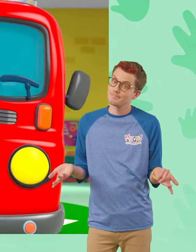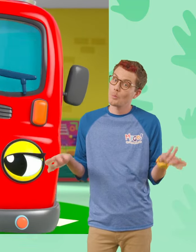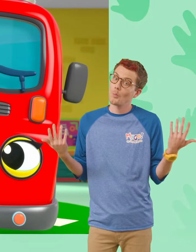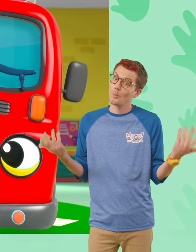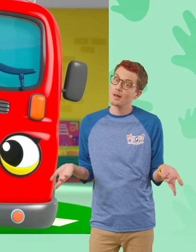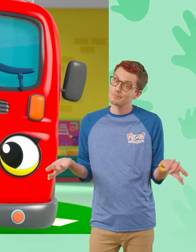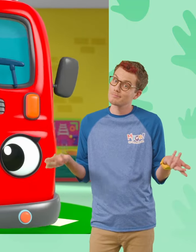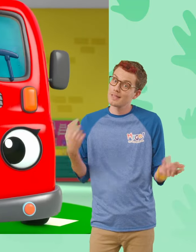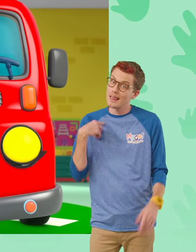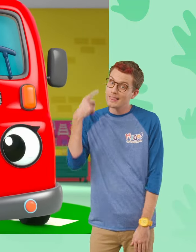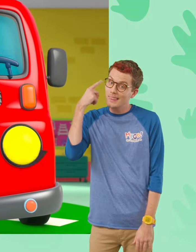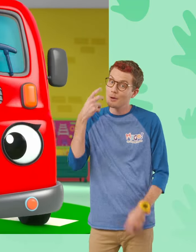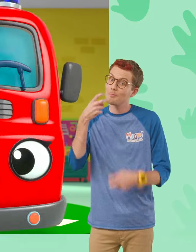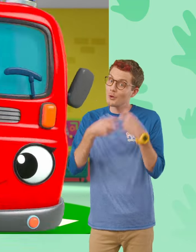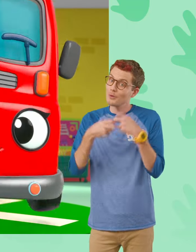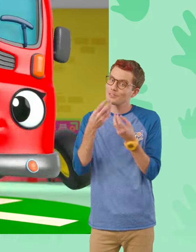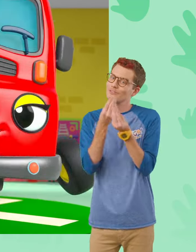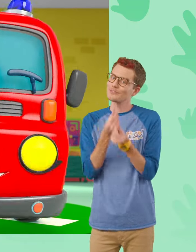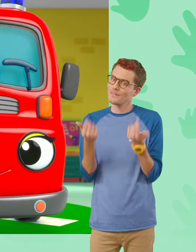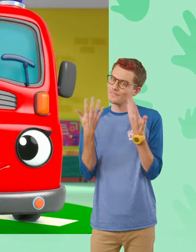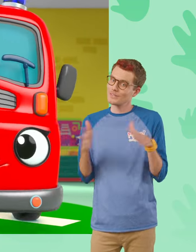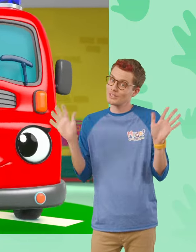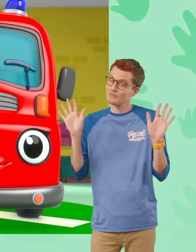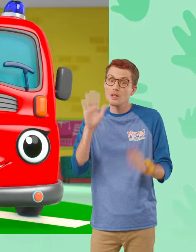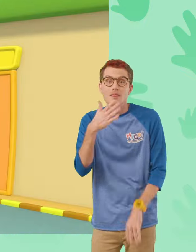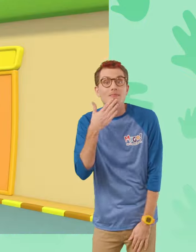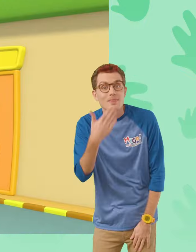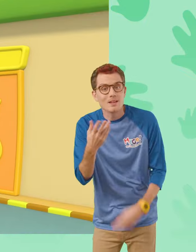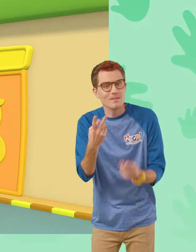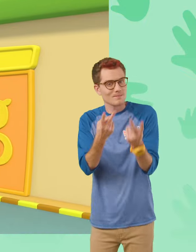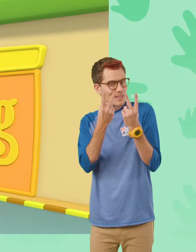Well, I think that's the problem fixed.